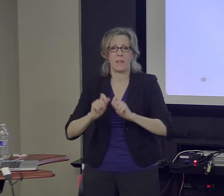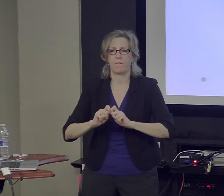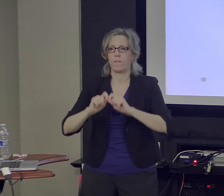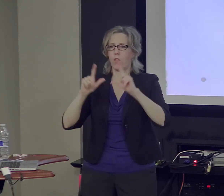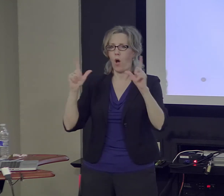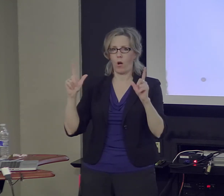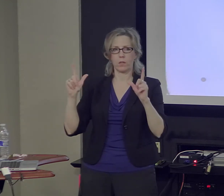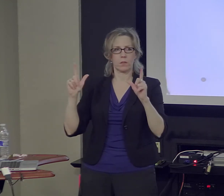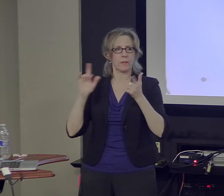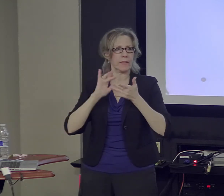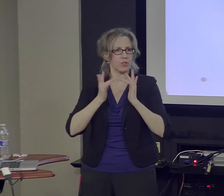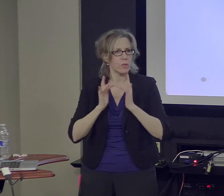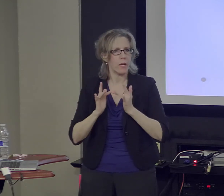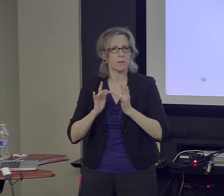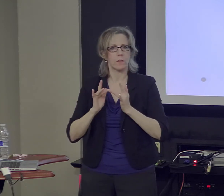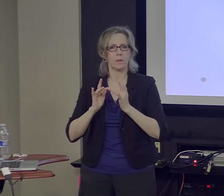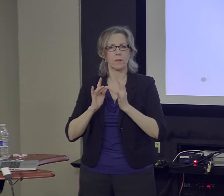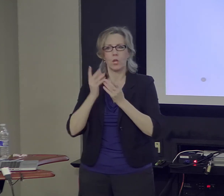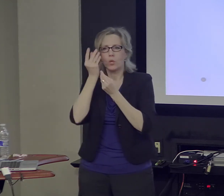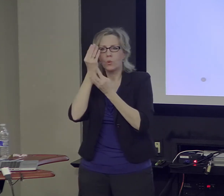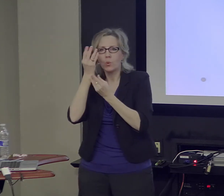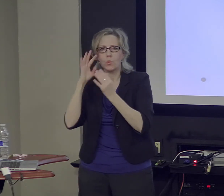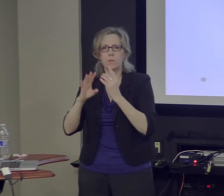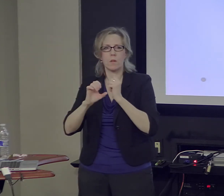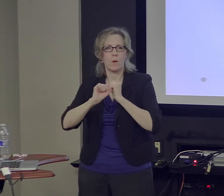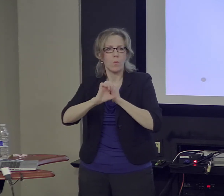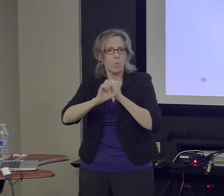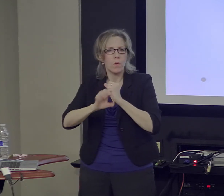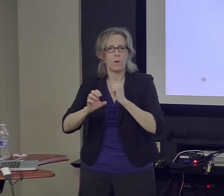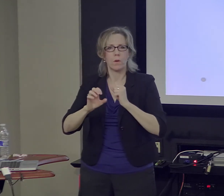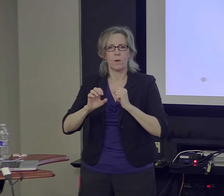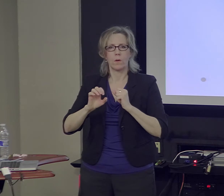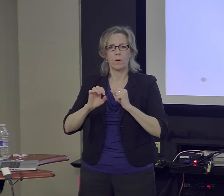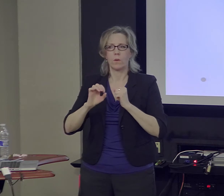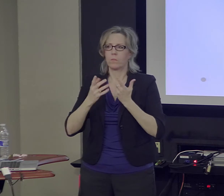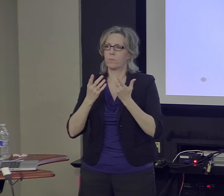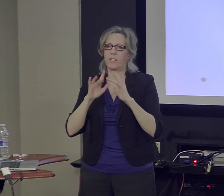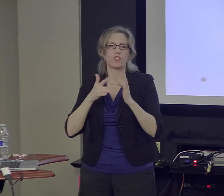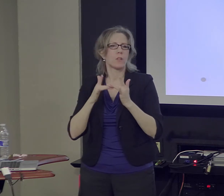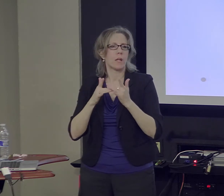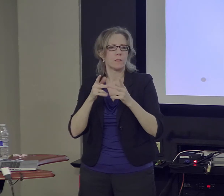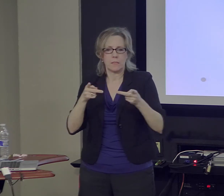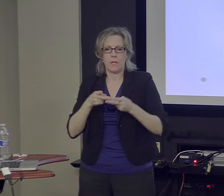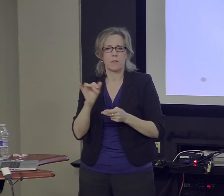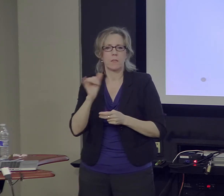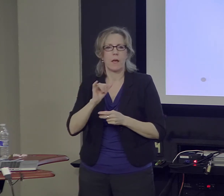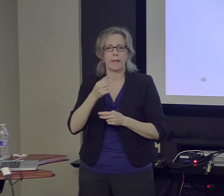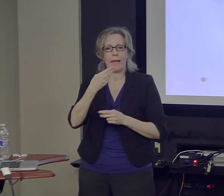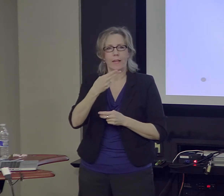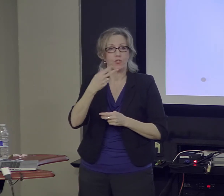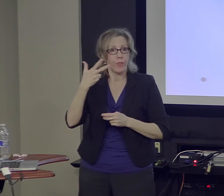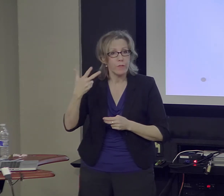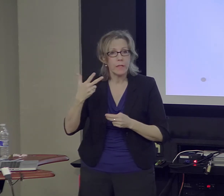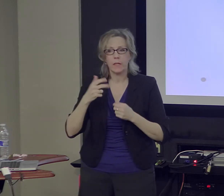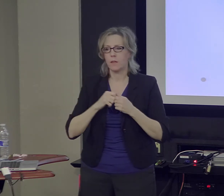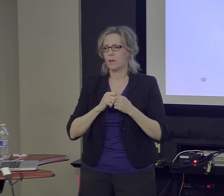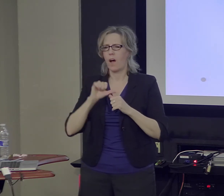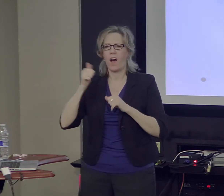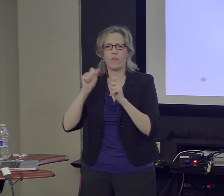Often now you're seeing more video logs or vlogs that create awareness, which